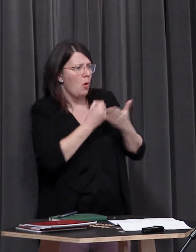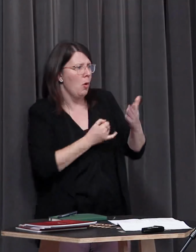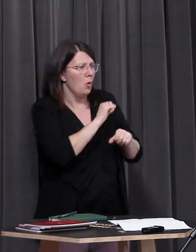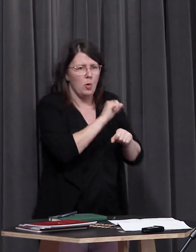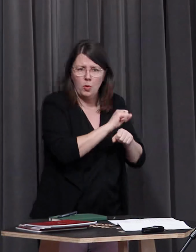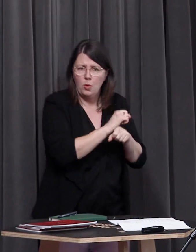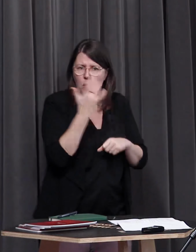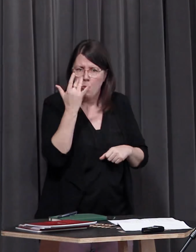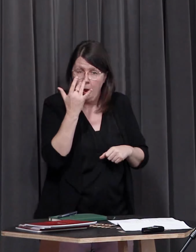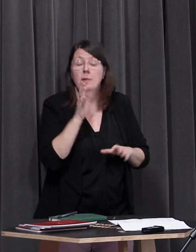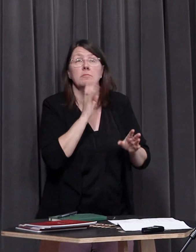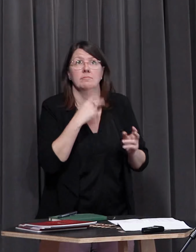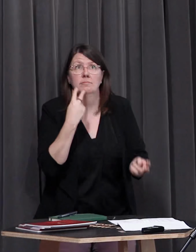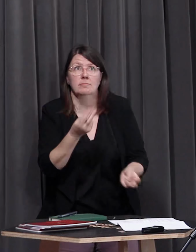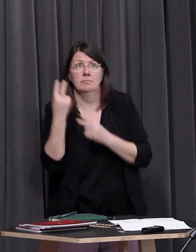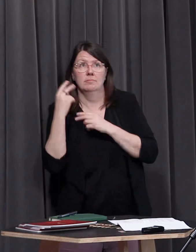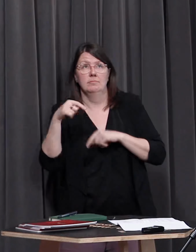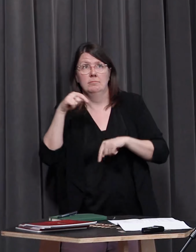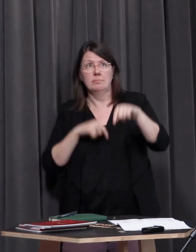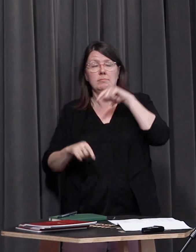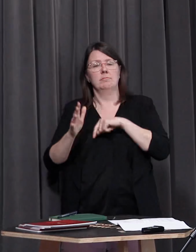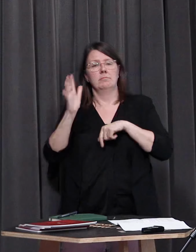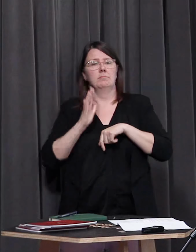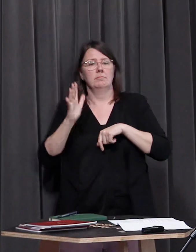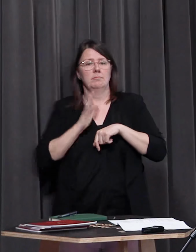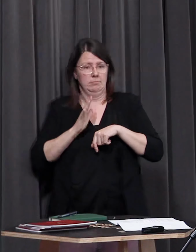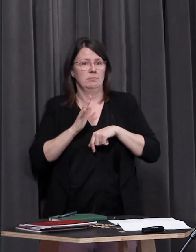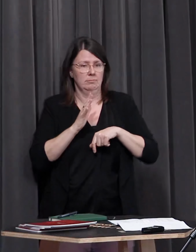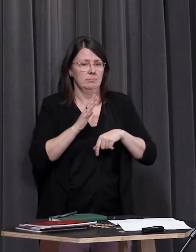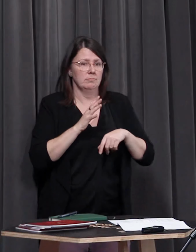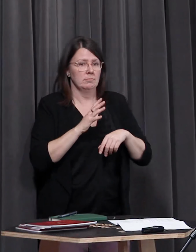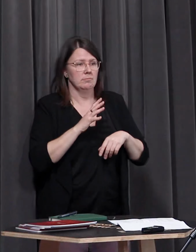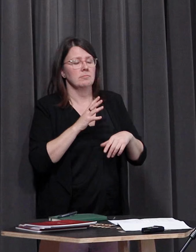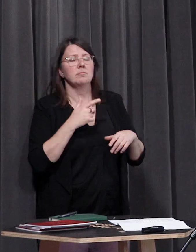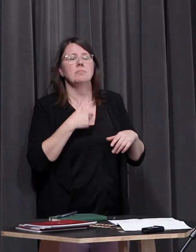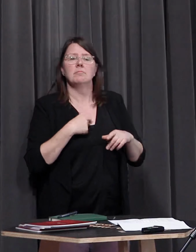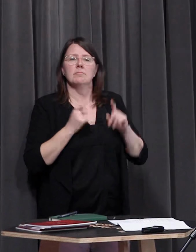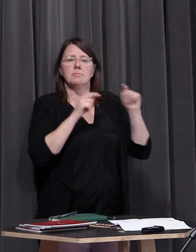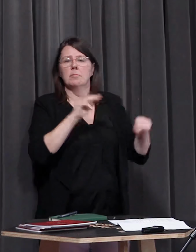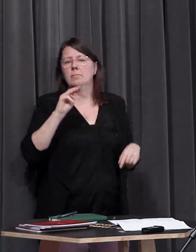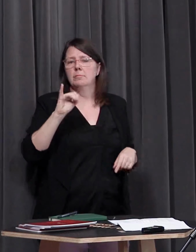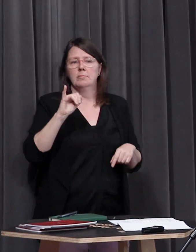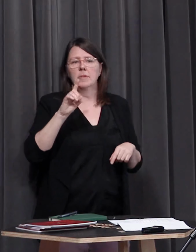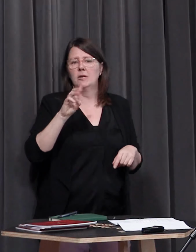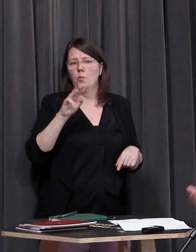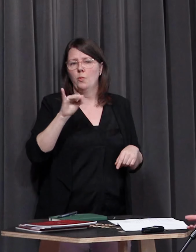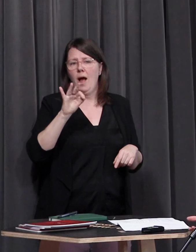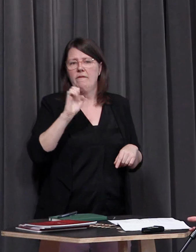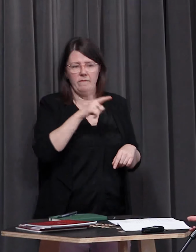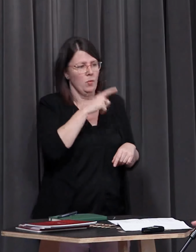It goes back to the time that I was at the midwife's office. I was there. We brought our own